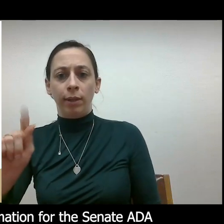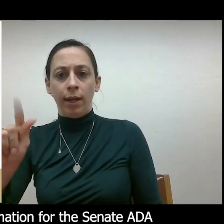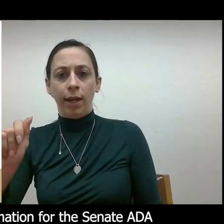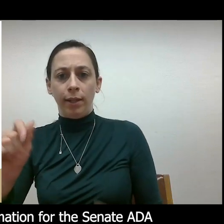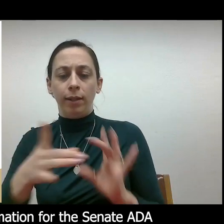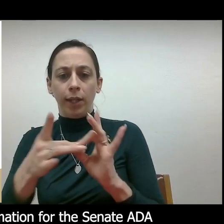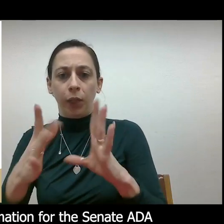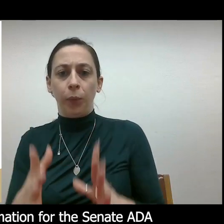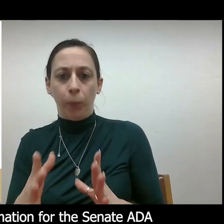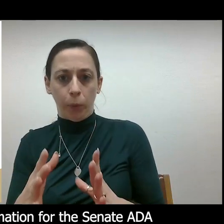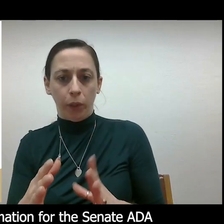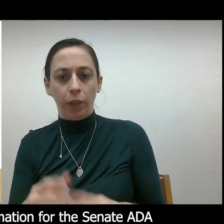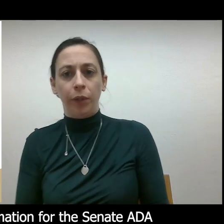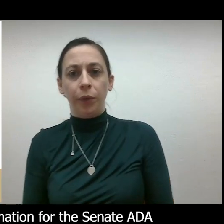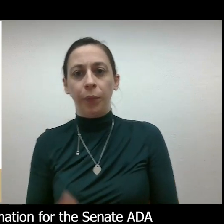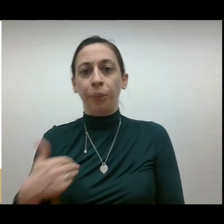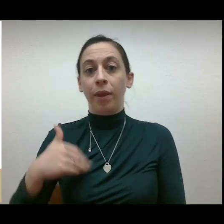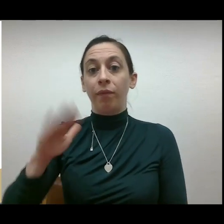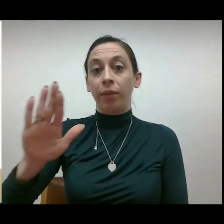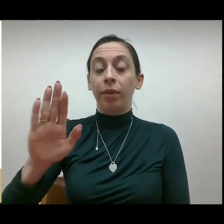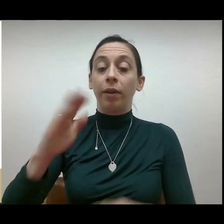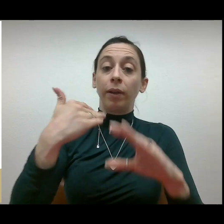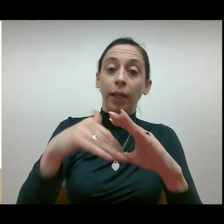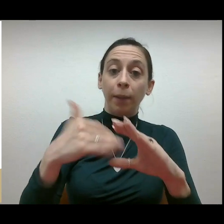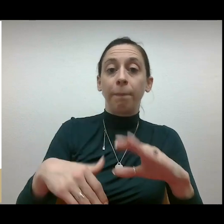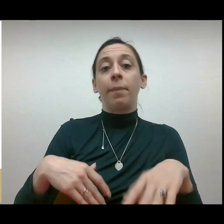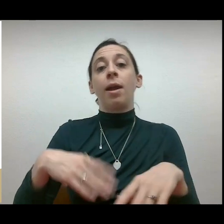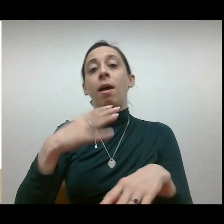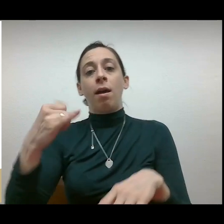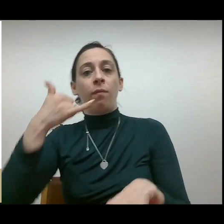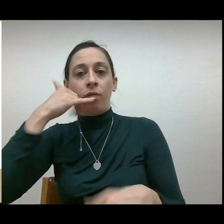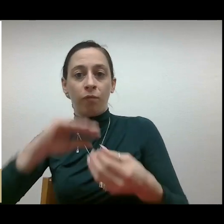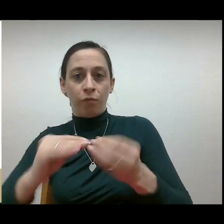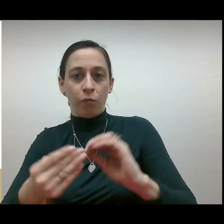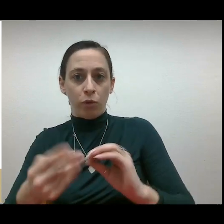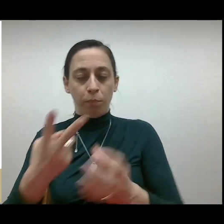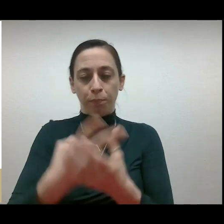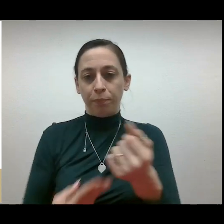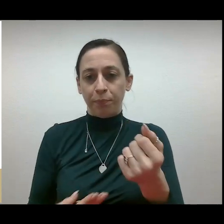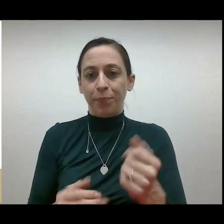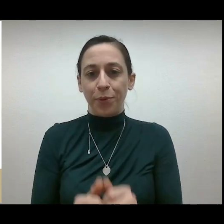512-463-0400, and the House ADA Coordinator's number is